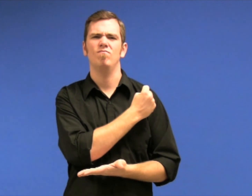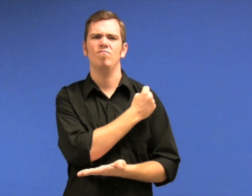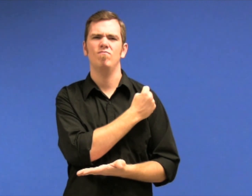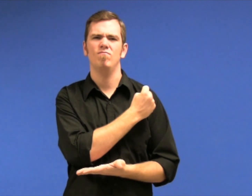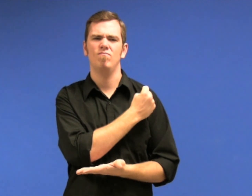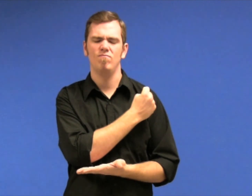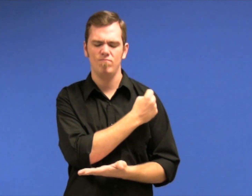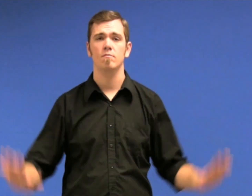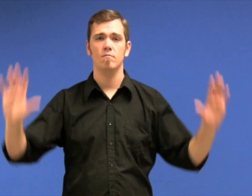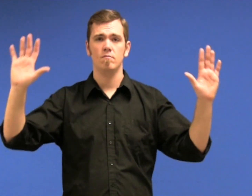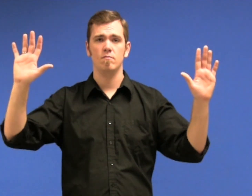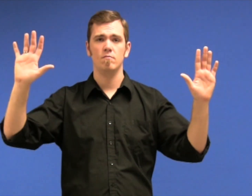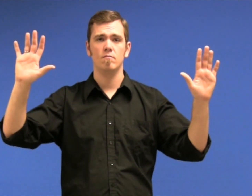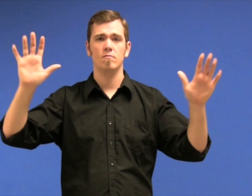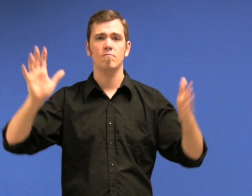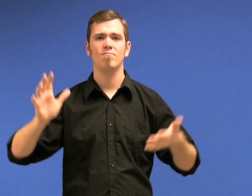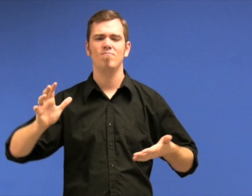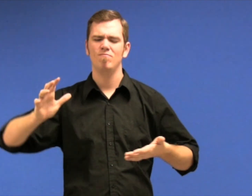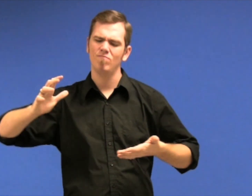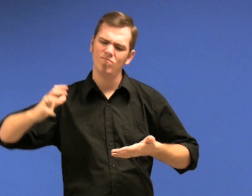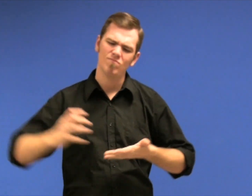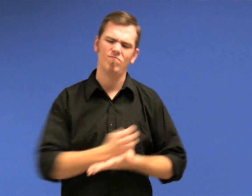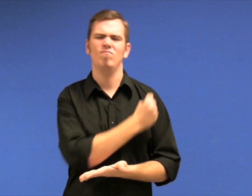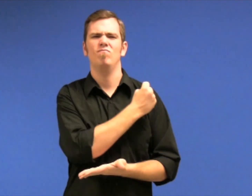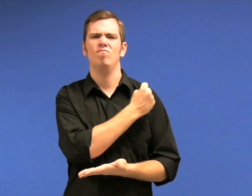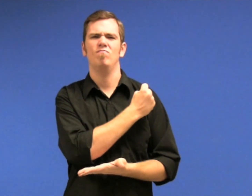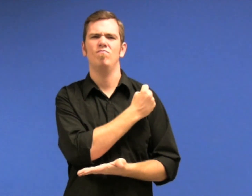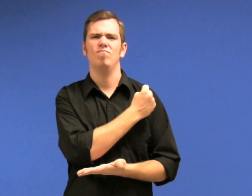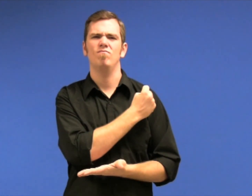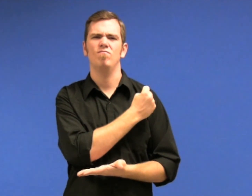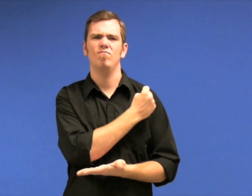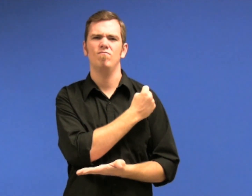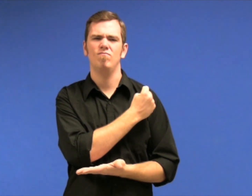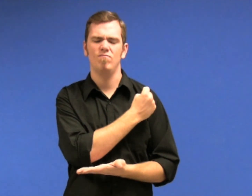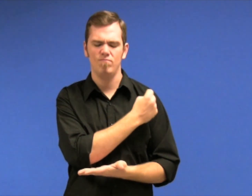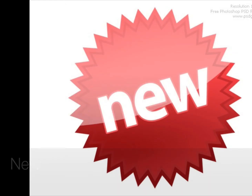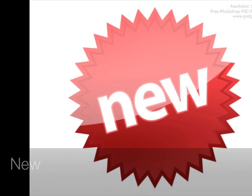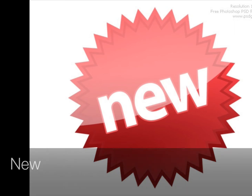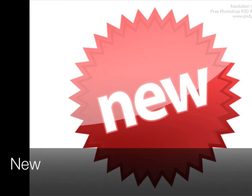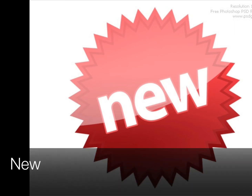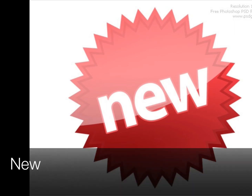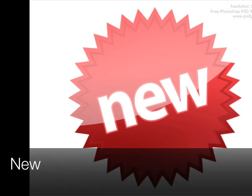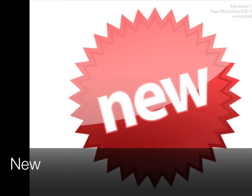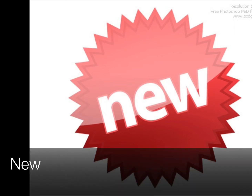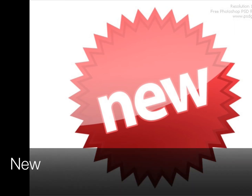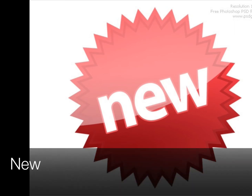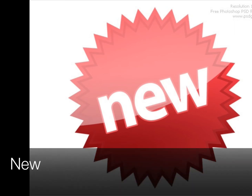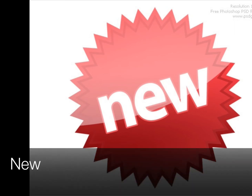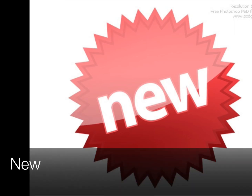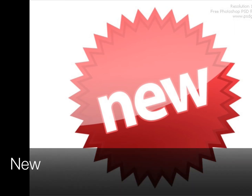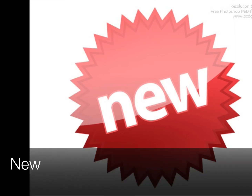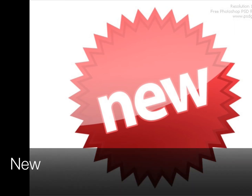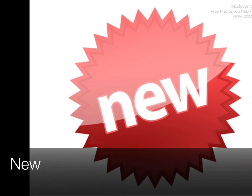gee. Again, oh gee. And your last sign is the sign for